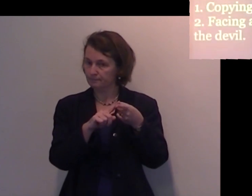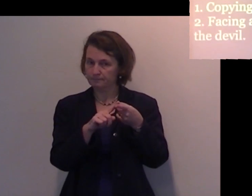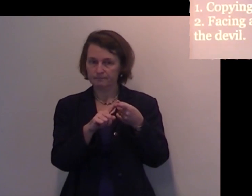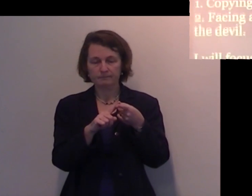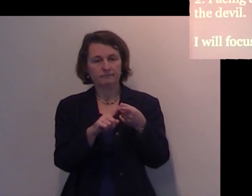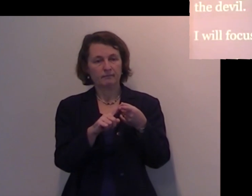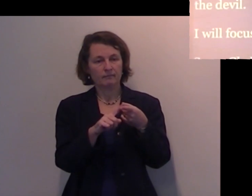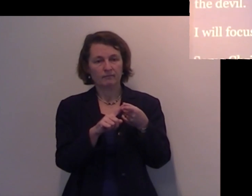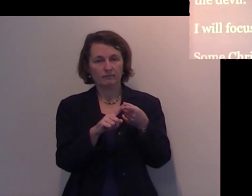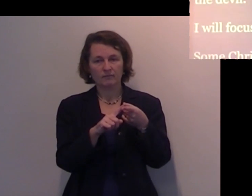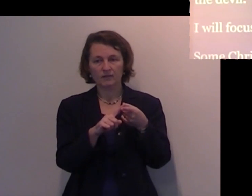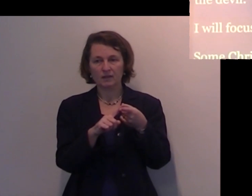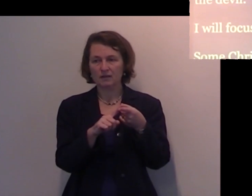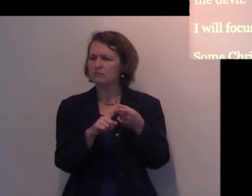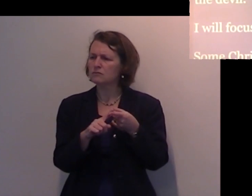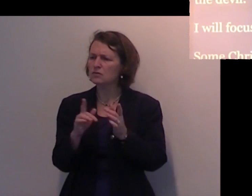Number one, copying Jesus Christ.